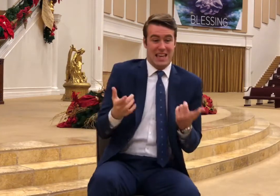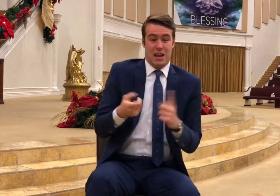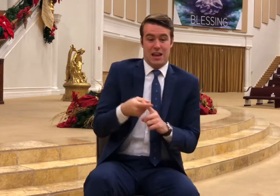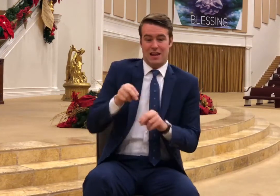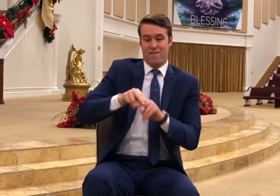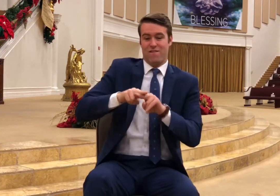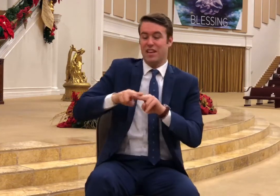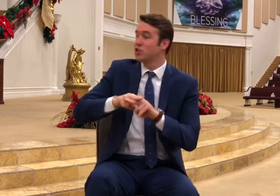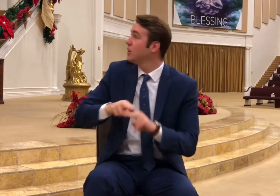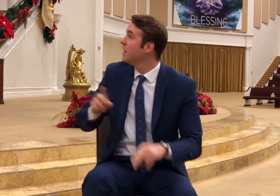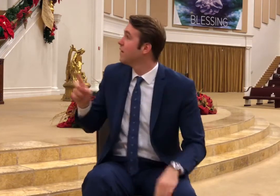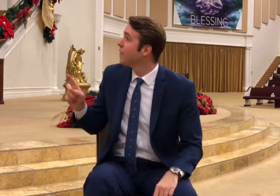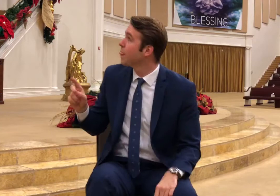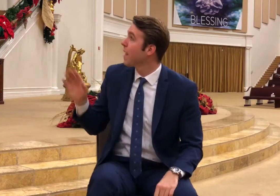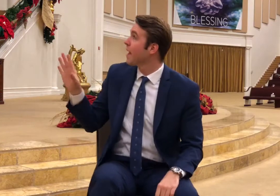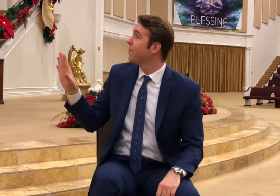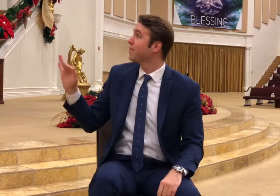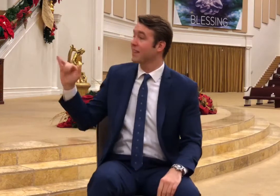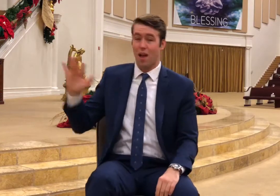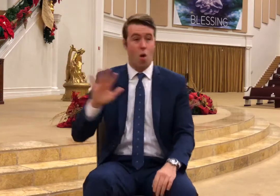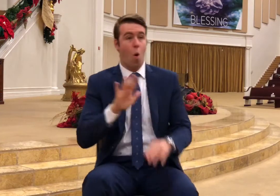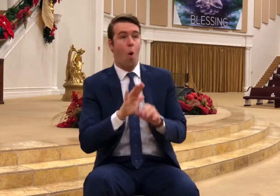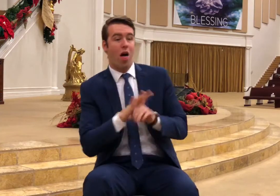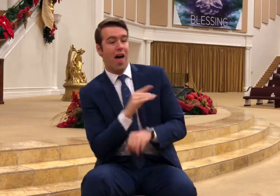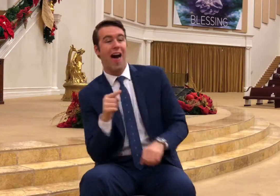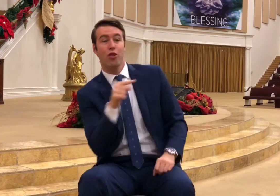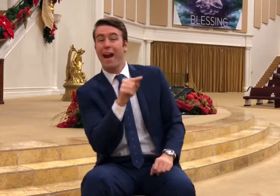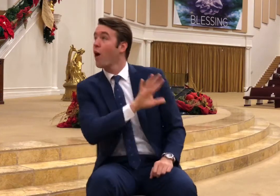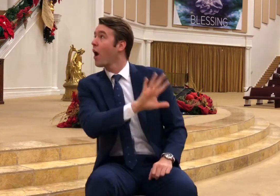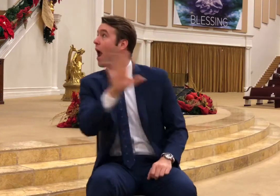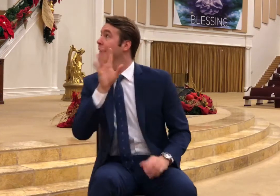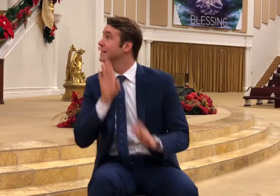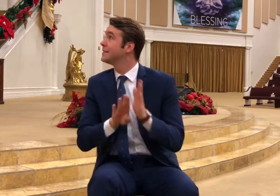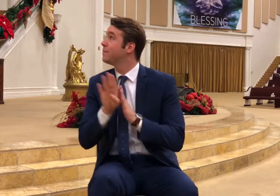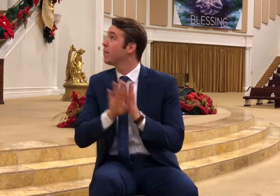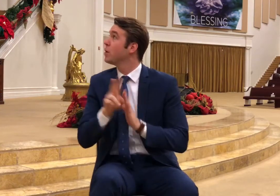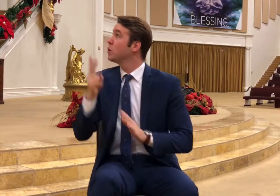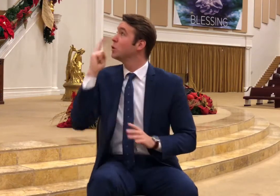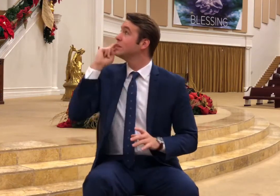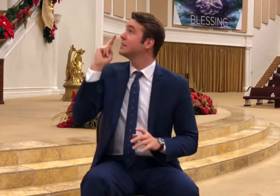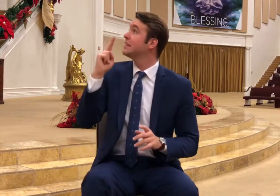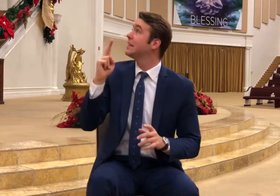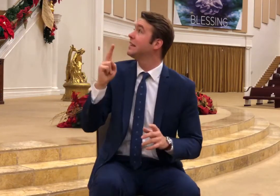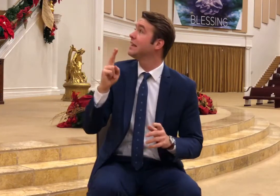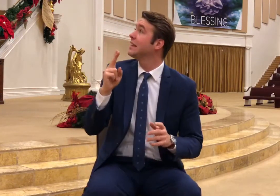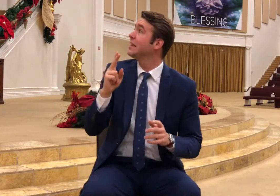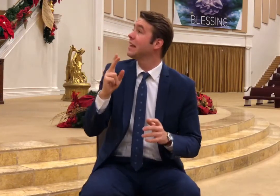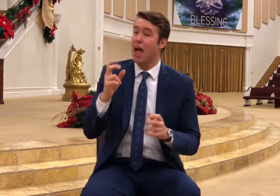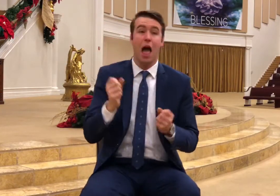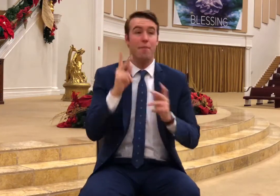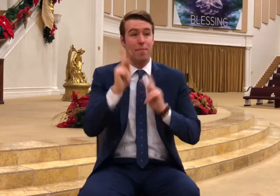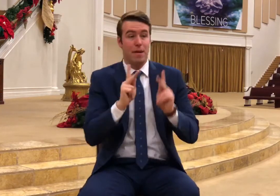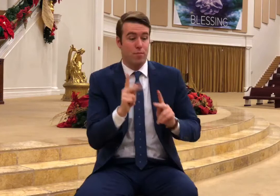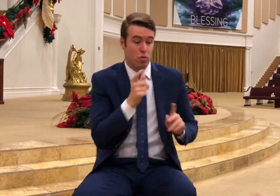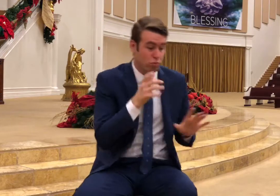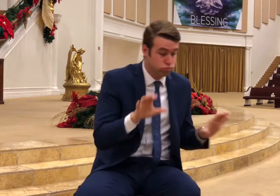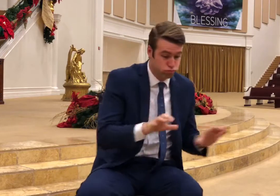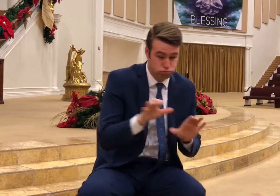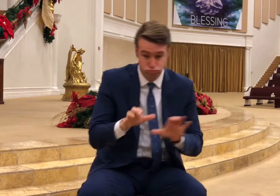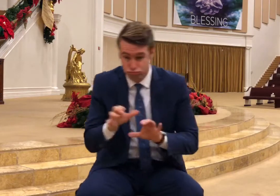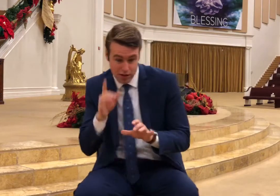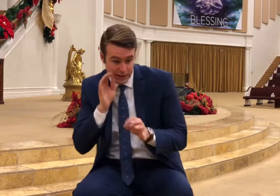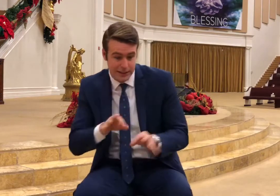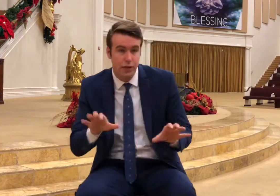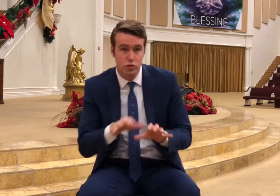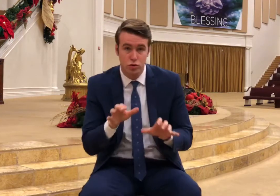Fiji. And this whole area is being developed. Behind me, you can see electric lines that came in after we made the decision to come